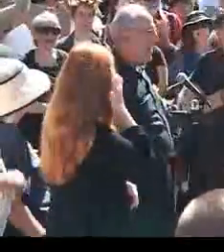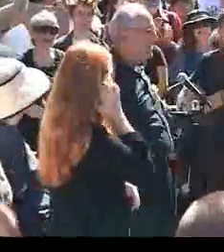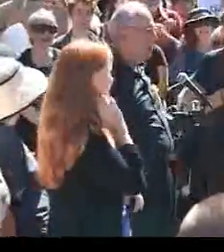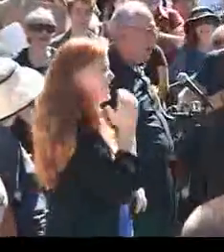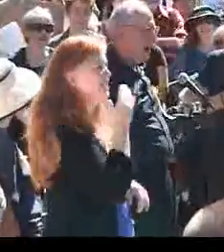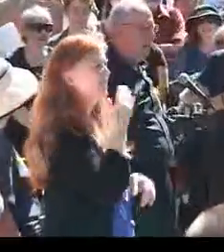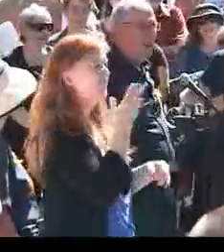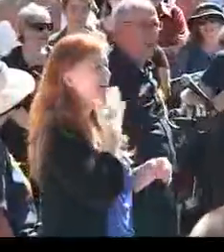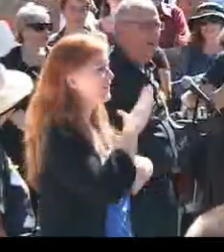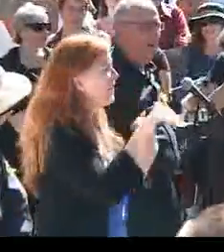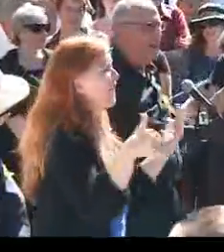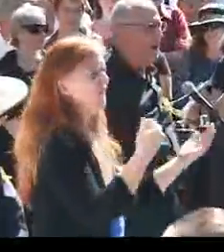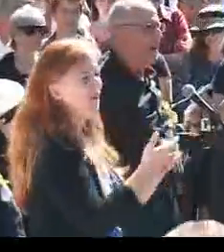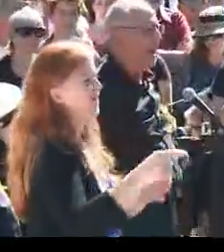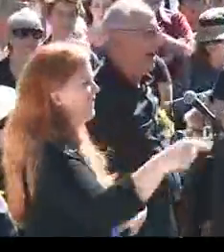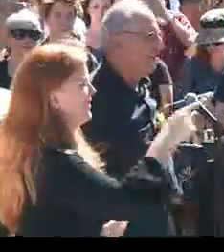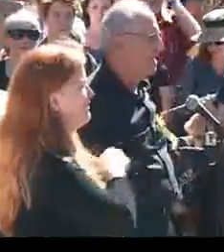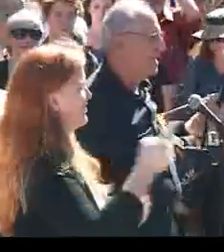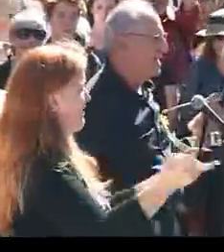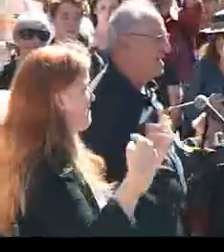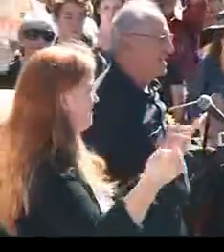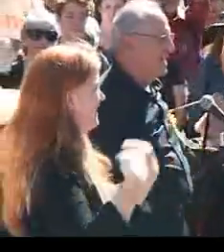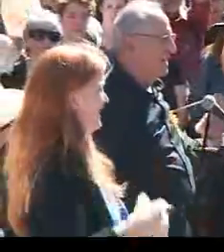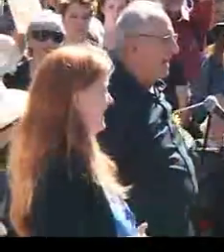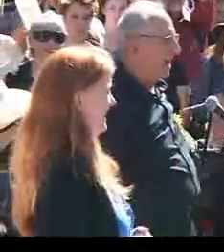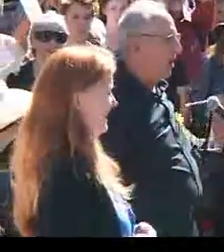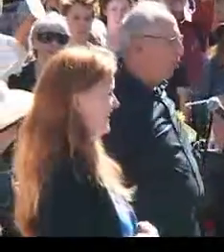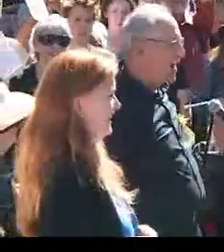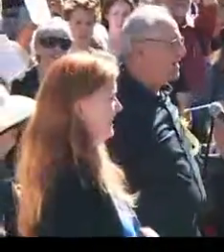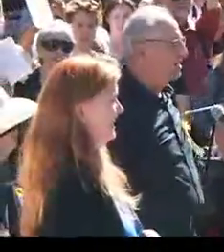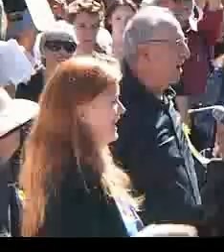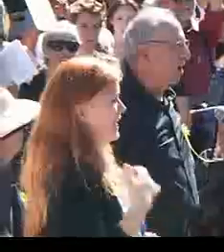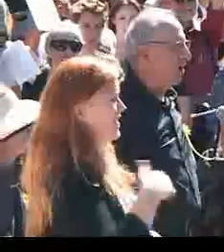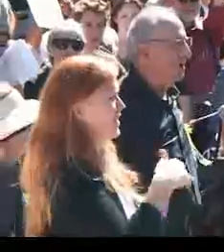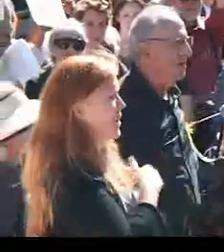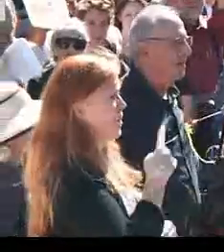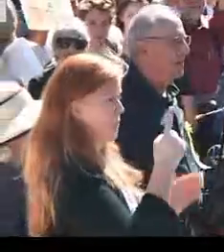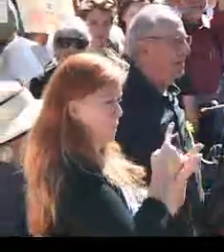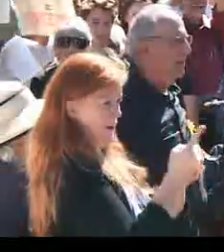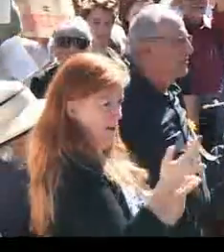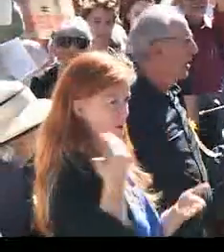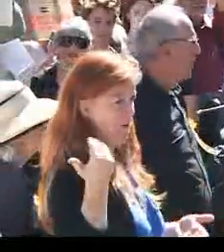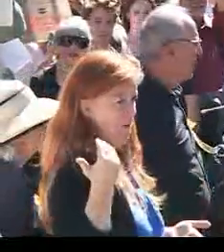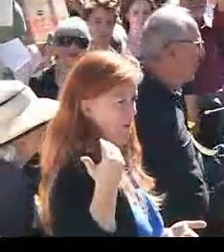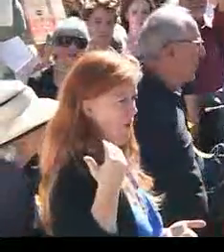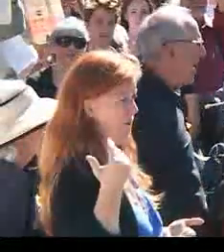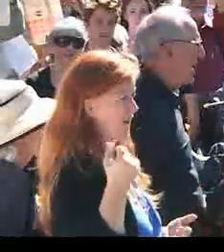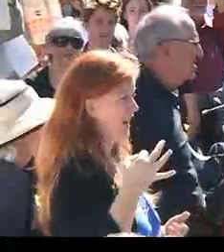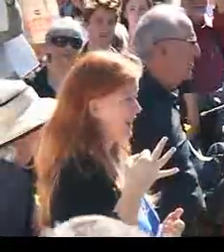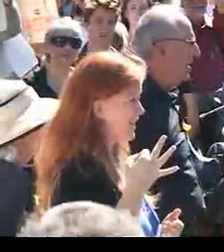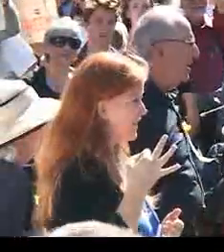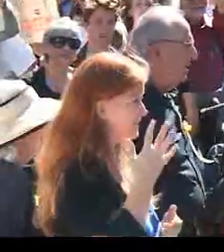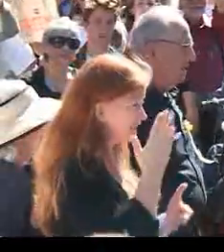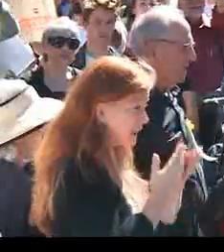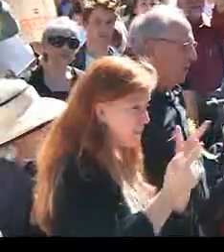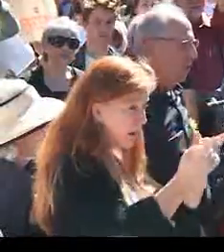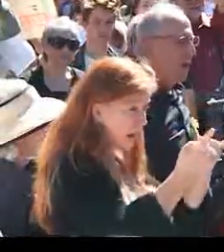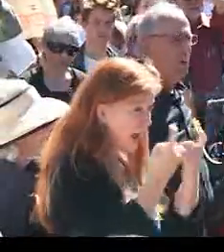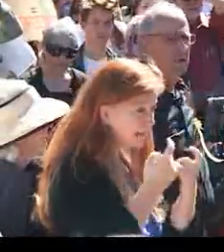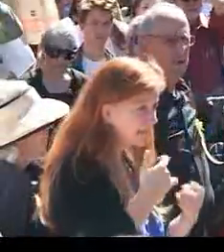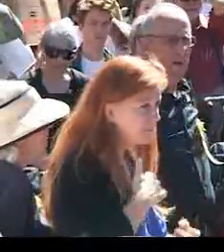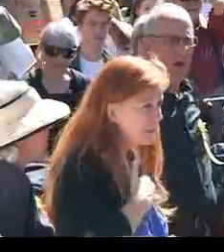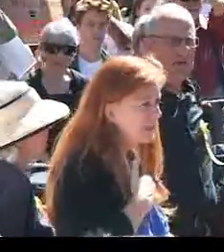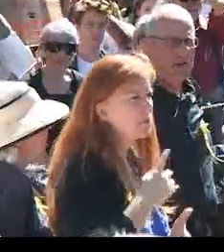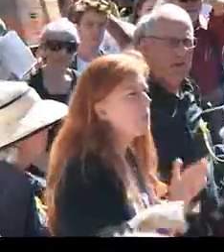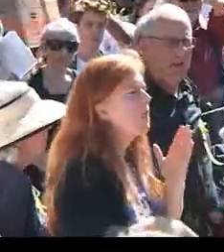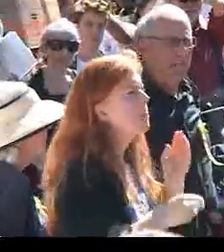Well, thank you all for coming out. A week ago, if somebody would have asked me what